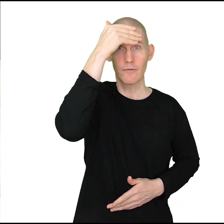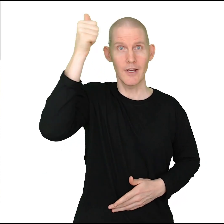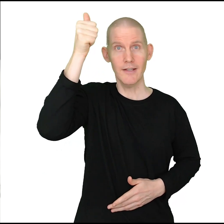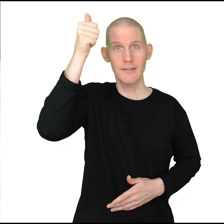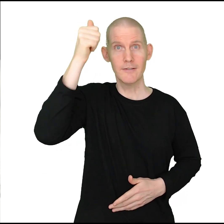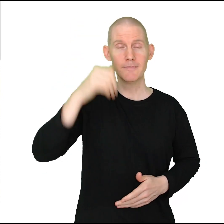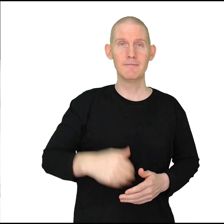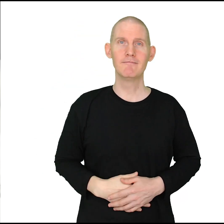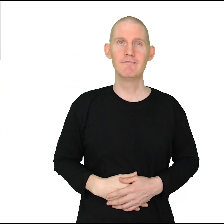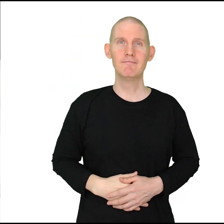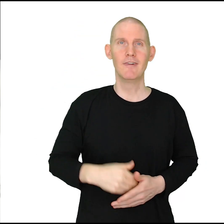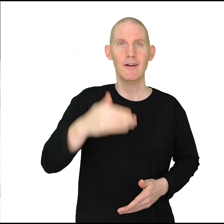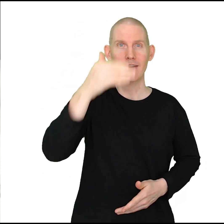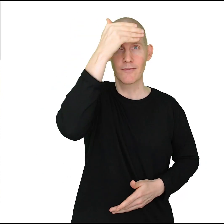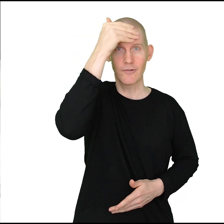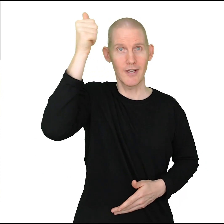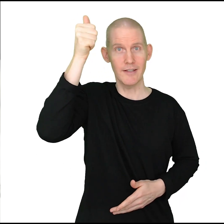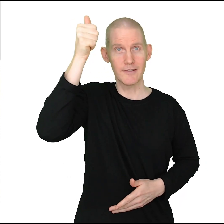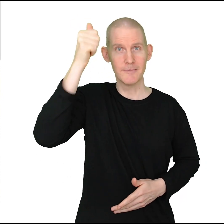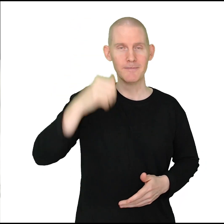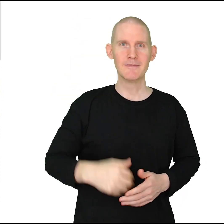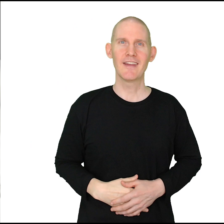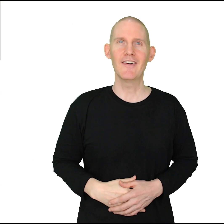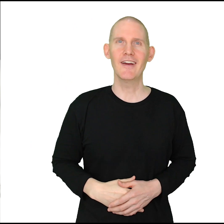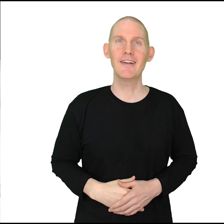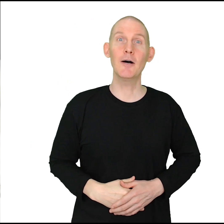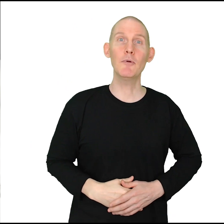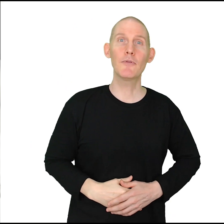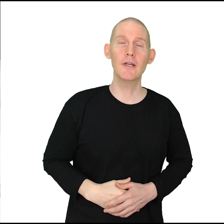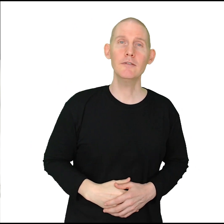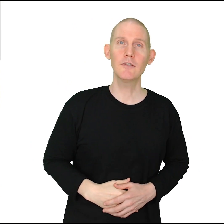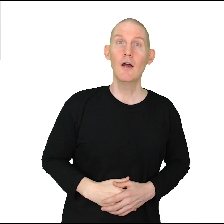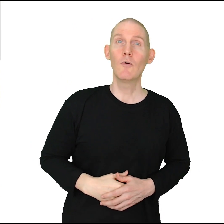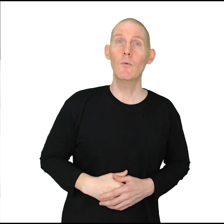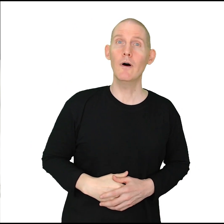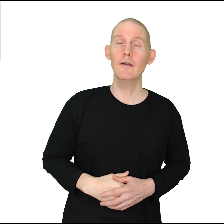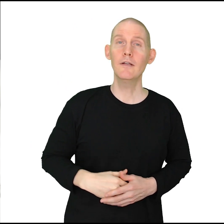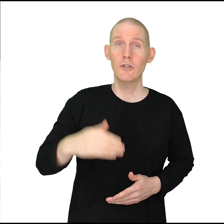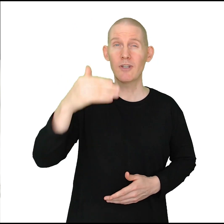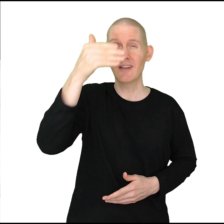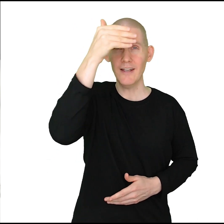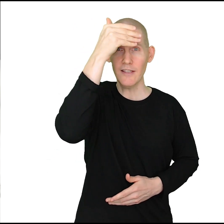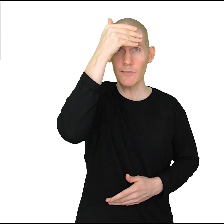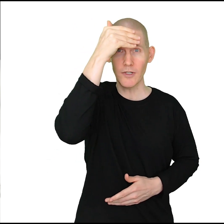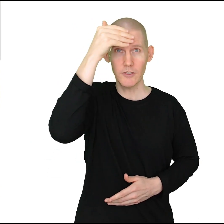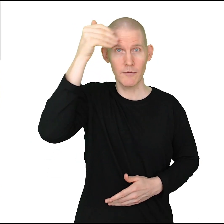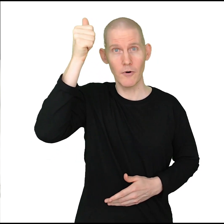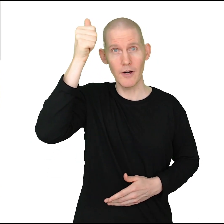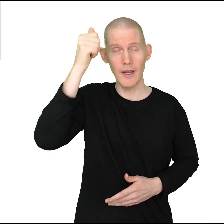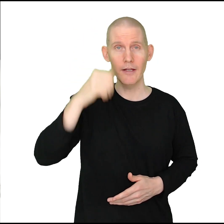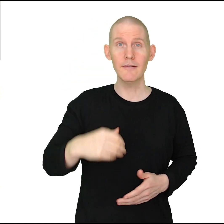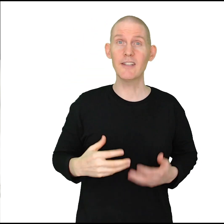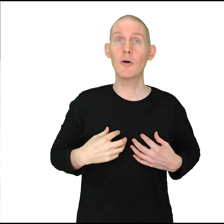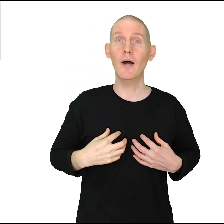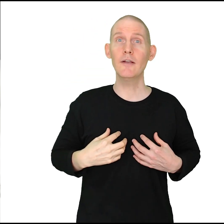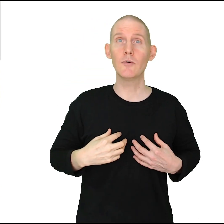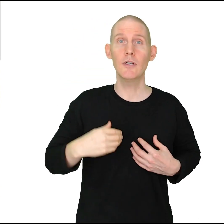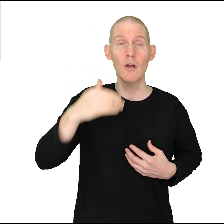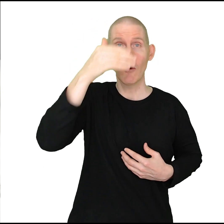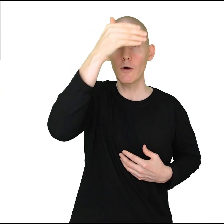Forget. Forget. All right, a couple things. 1, you can lightly brush your forehead. That's how I do it. Or if you